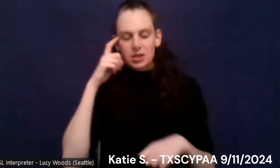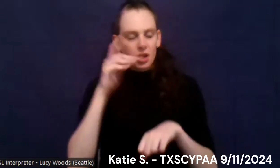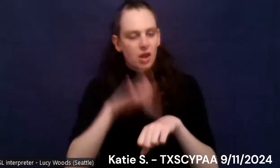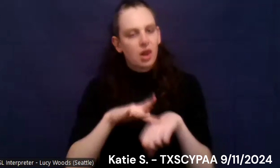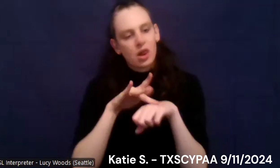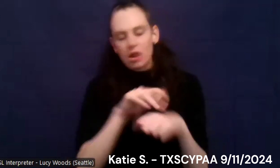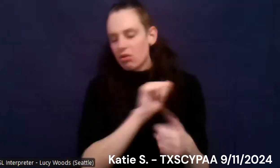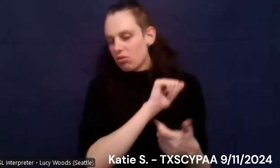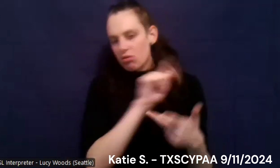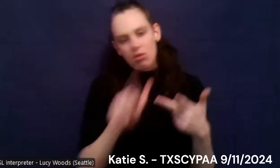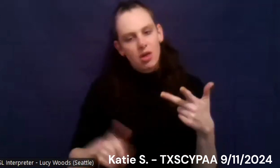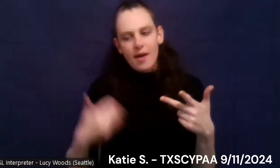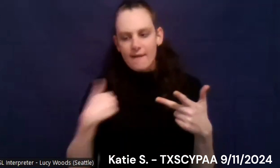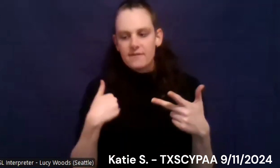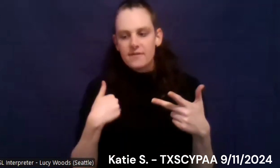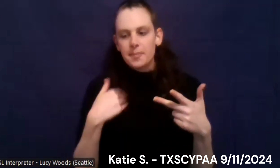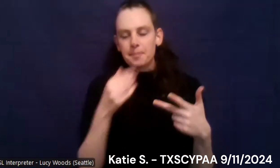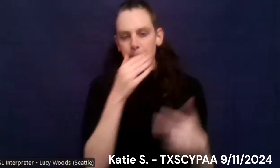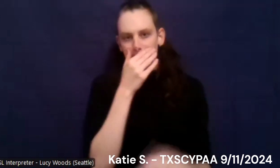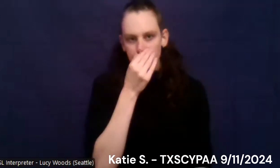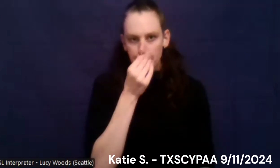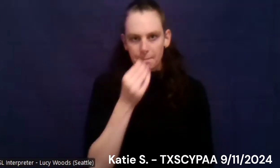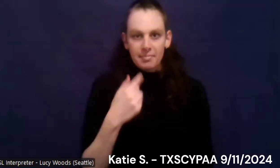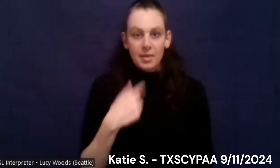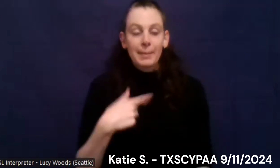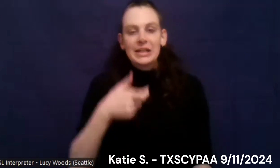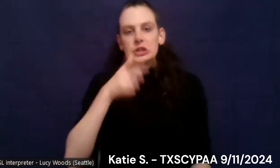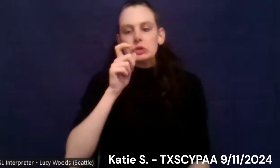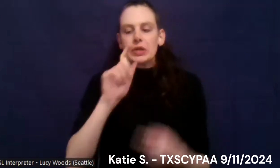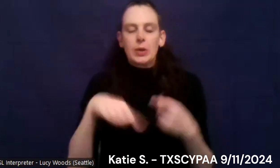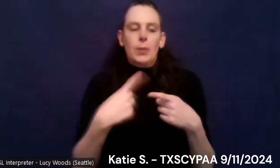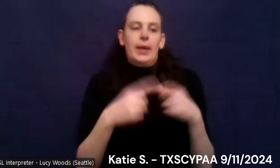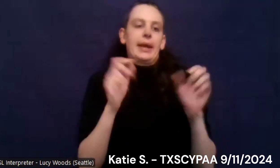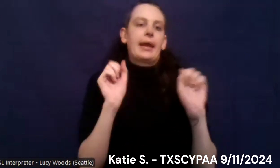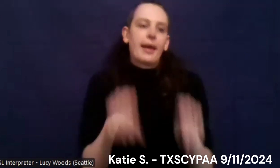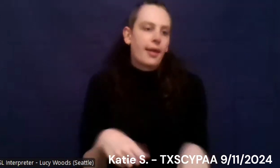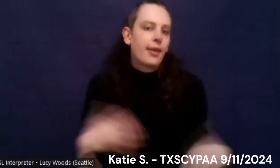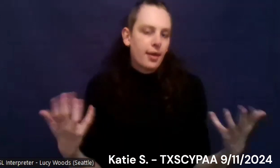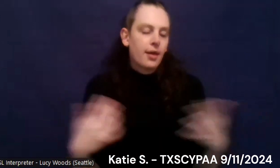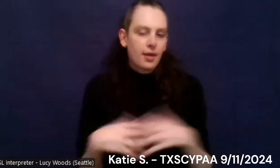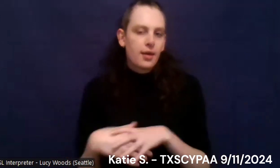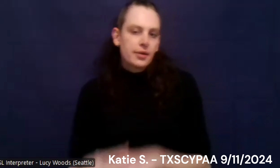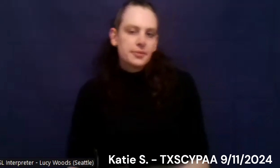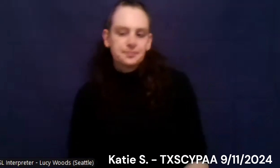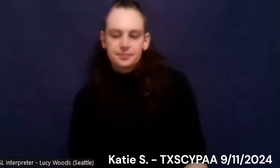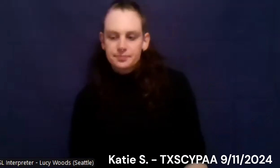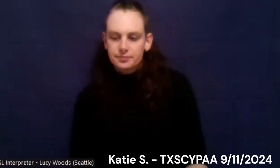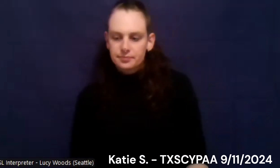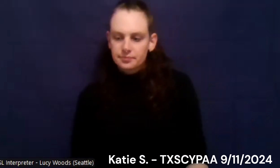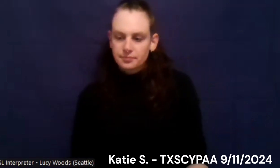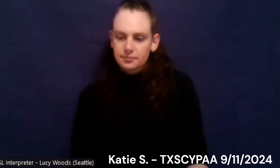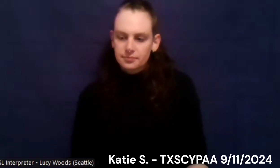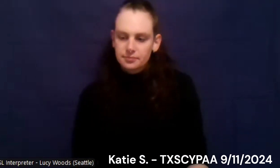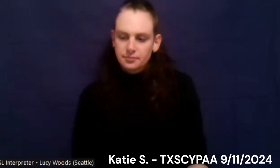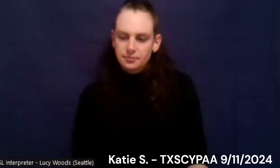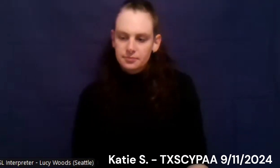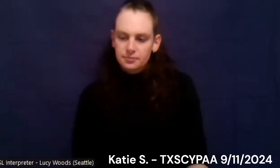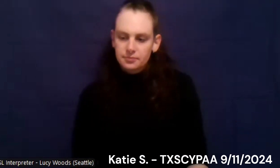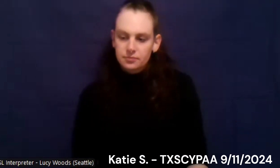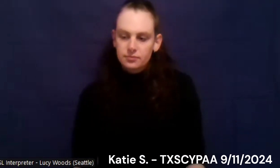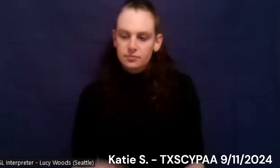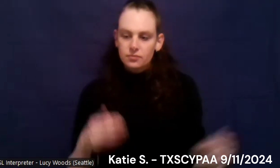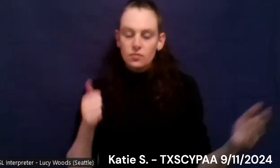But I did drink at things when I could give myself the excuse enough. Um, And in the service